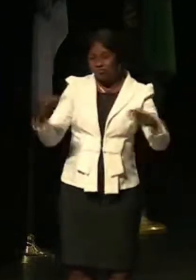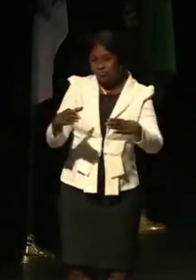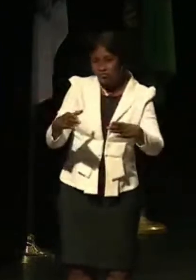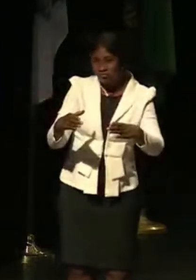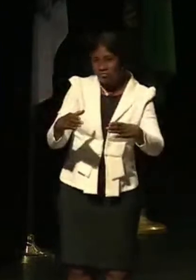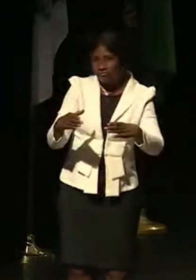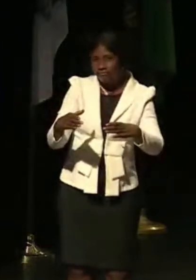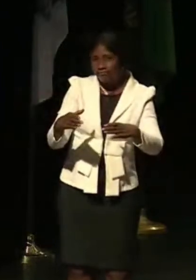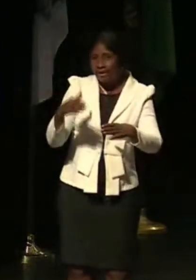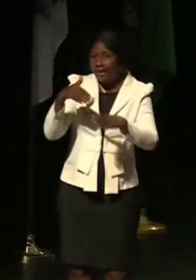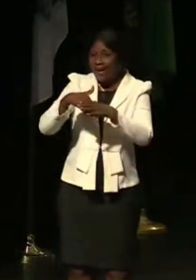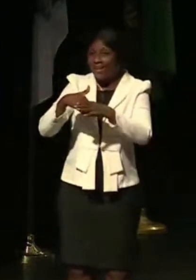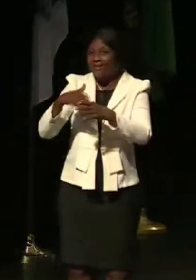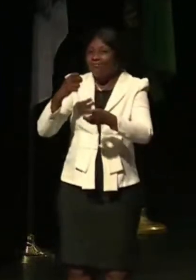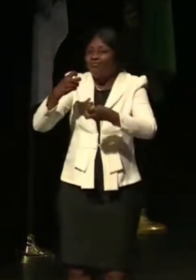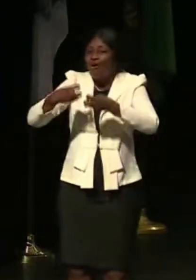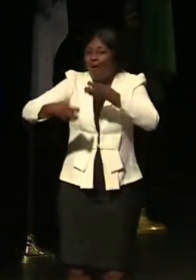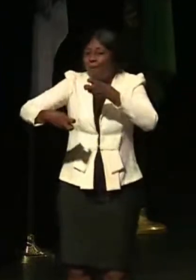global currents.